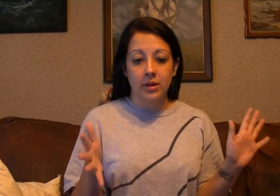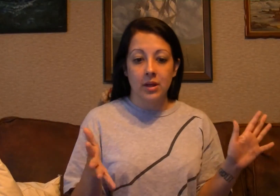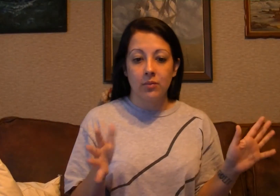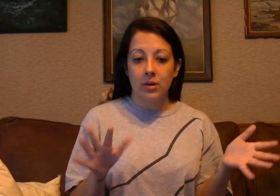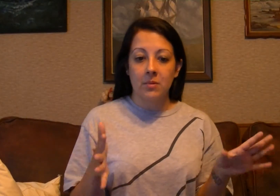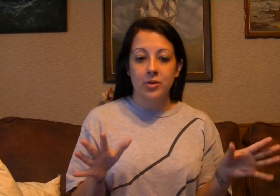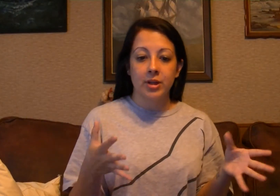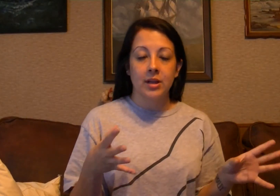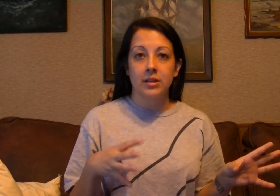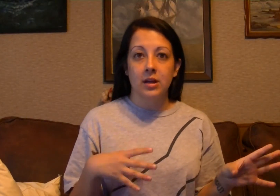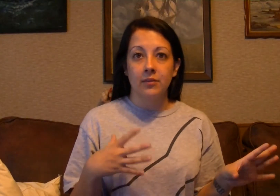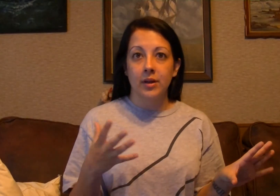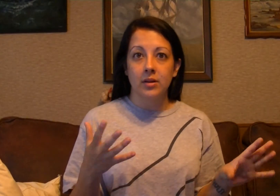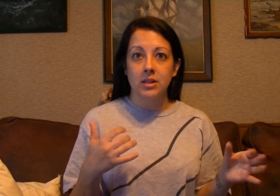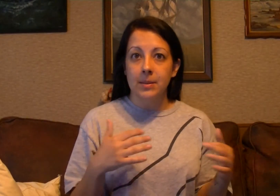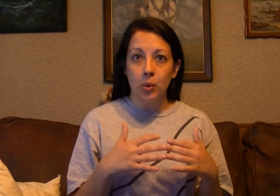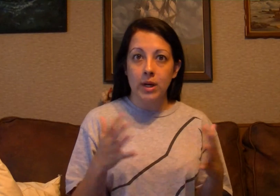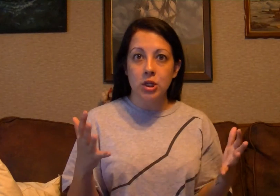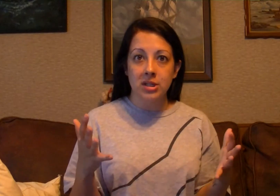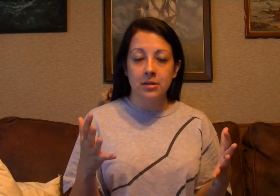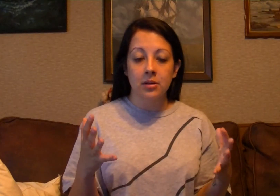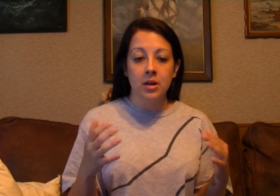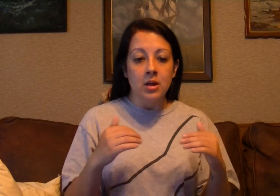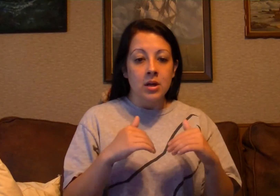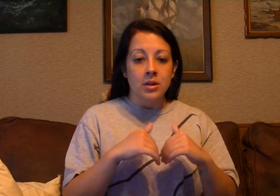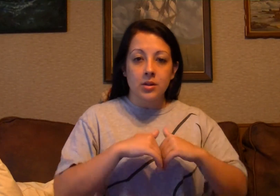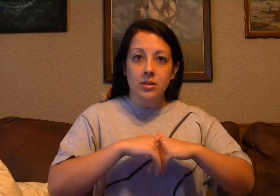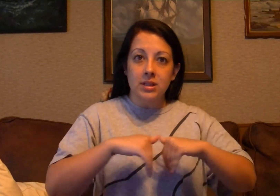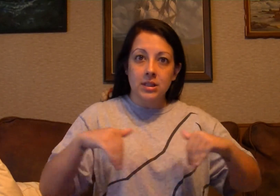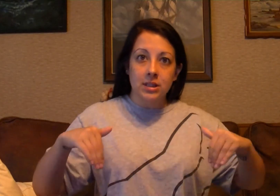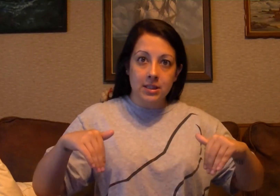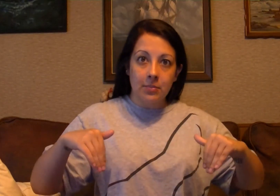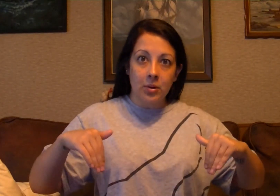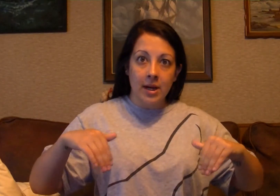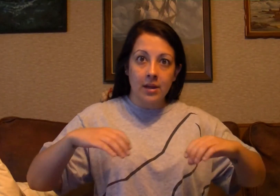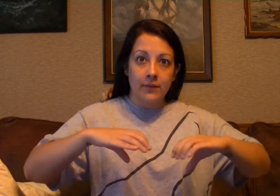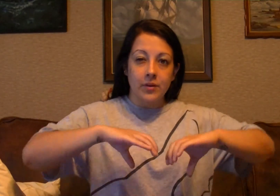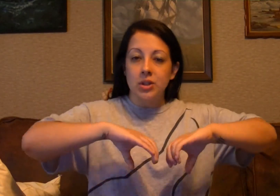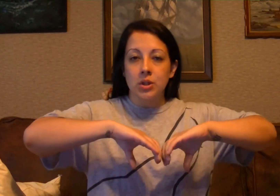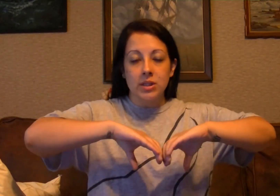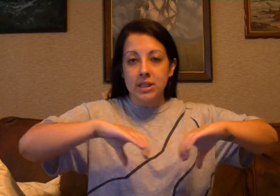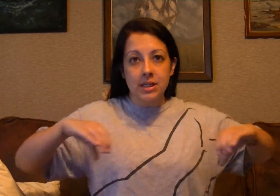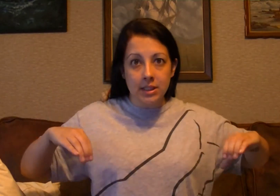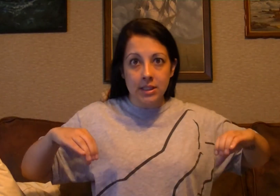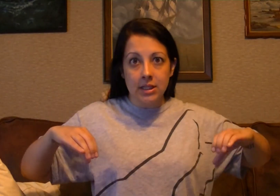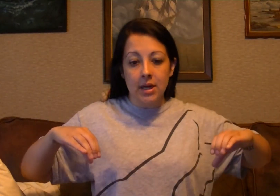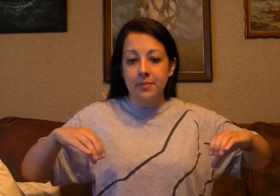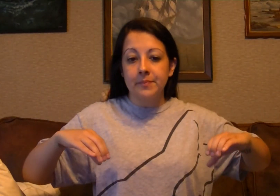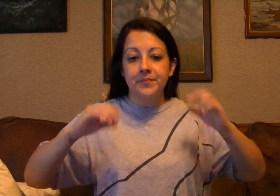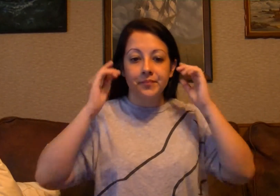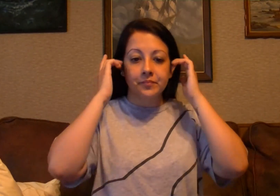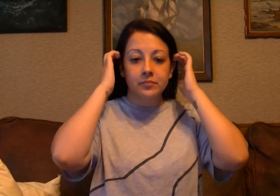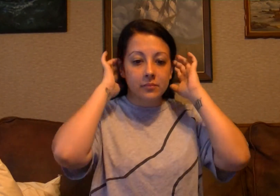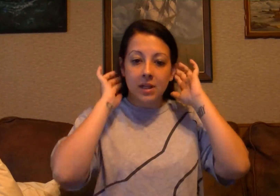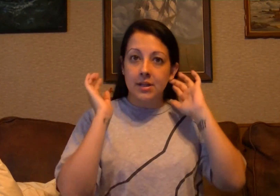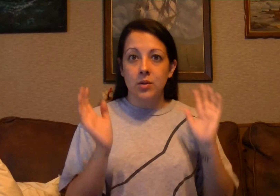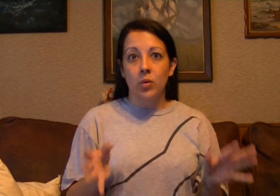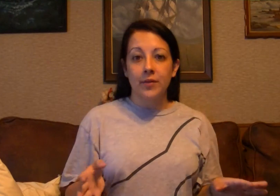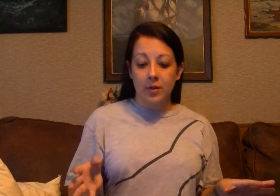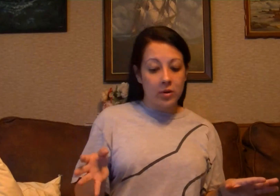contextually, what I'm understanding, kind of like a separation. So since this is separate, you just do C's instead. That isn't one they'd want to